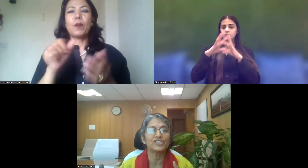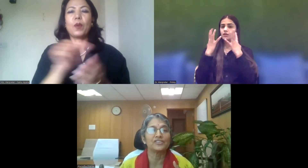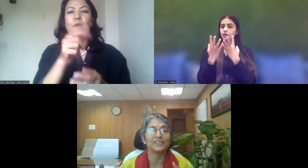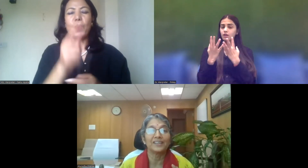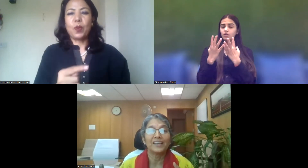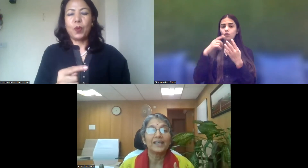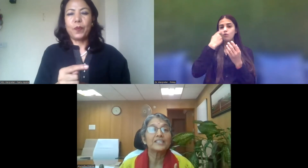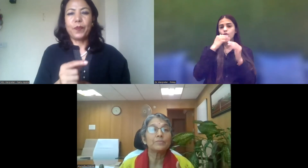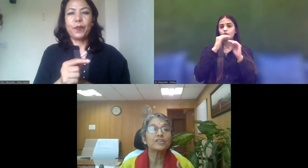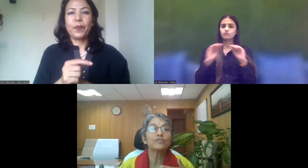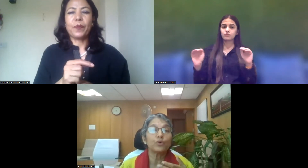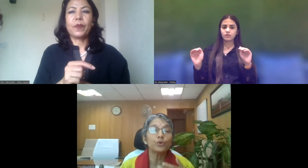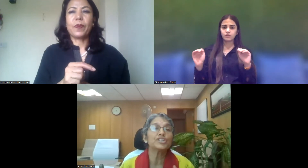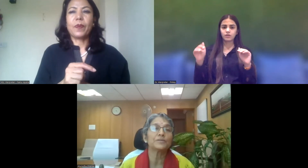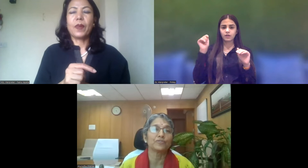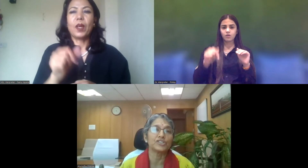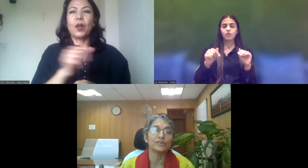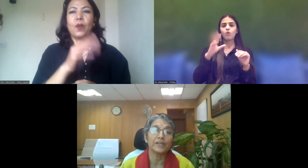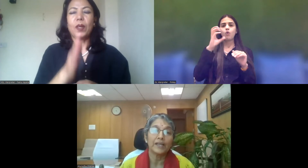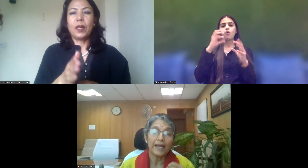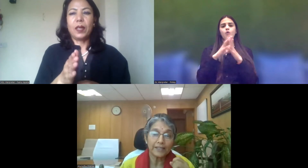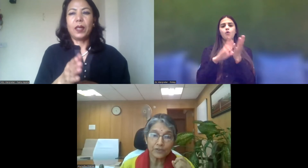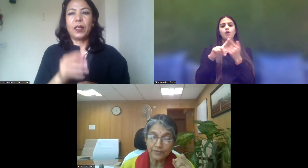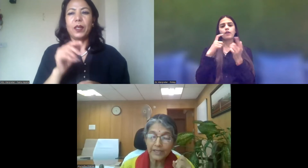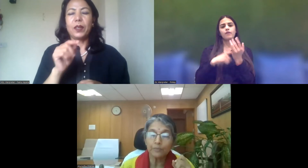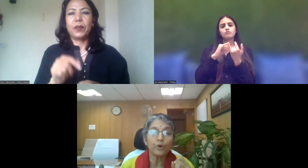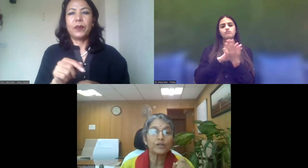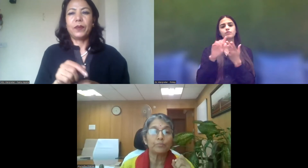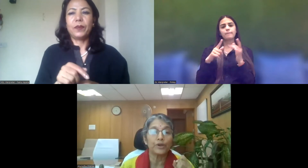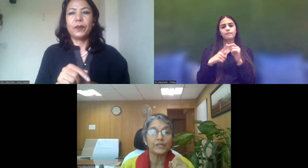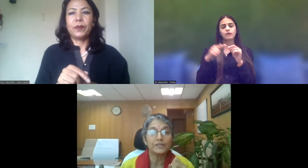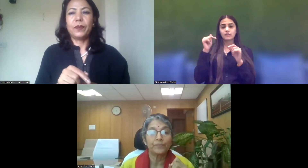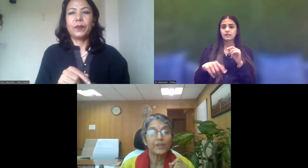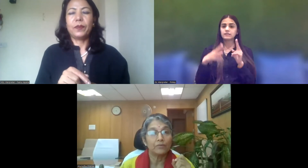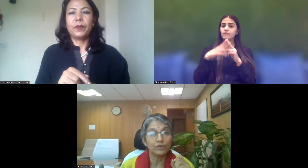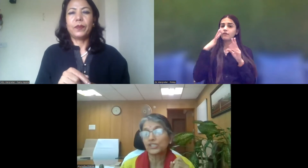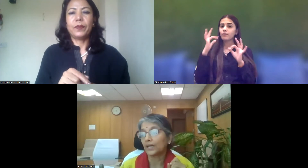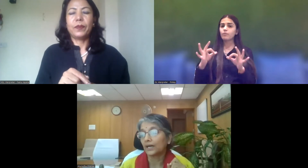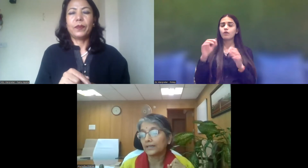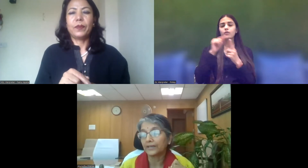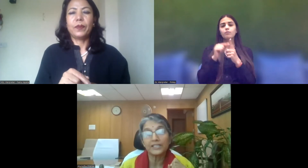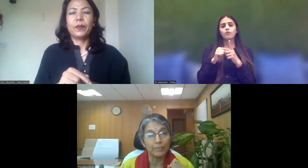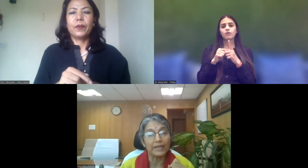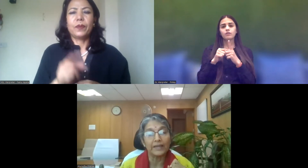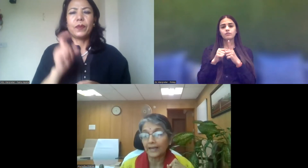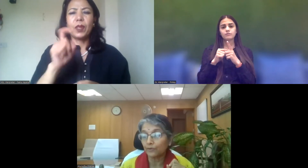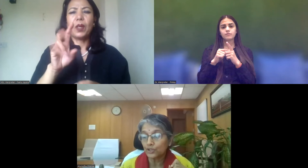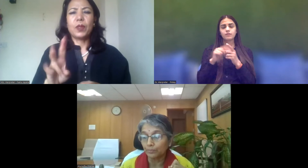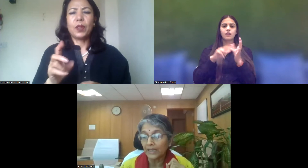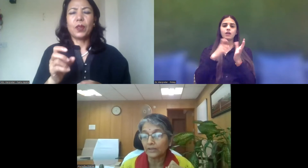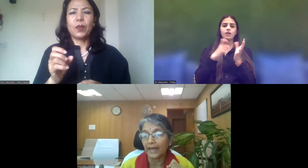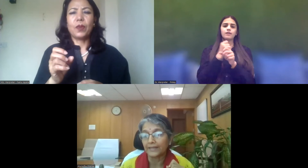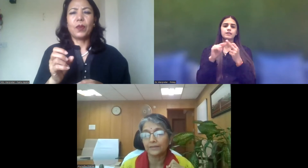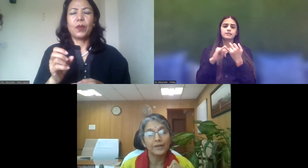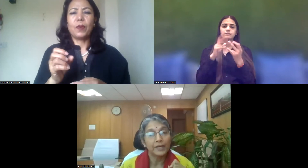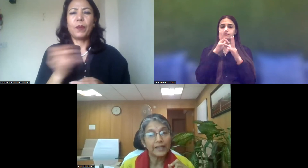for the children, it's a matter of ownership for the children. And that was a very important point which Nargis made. And I want to